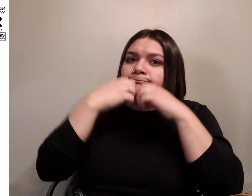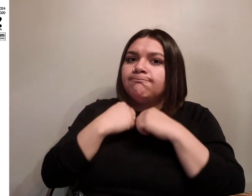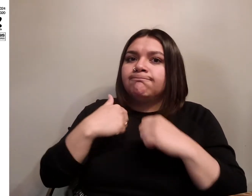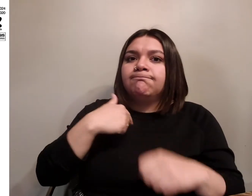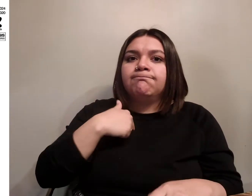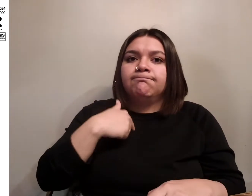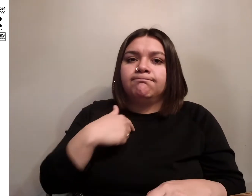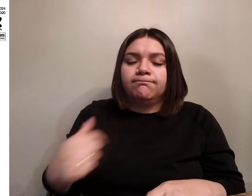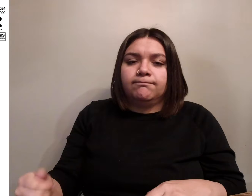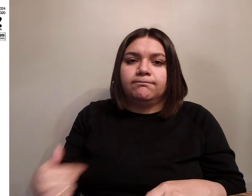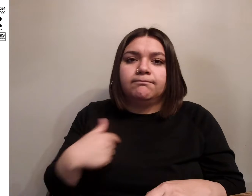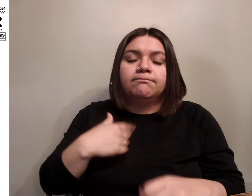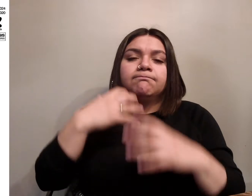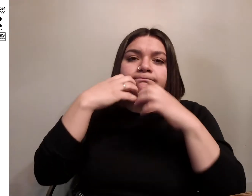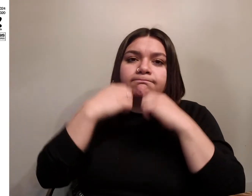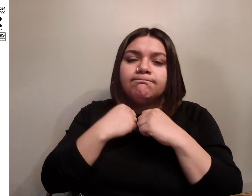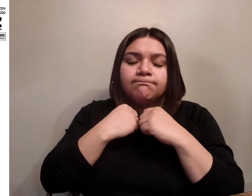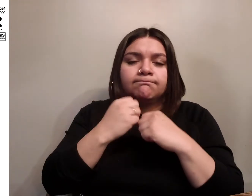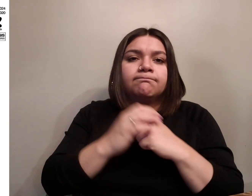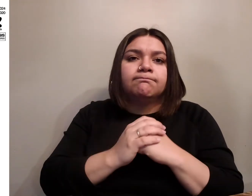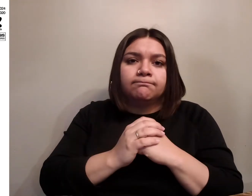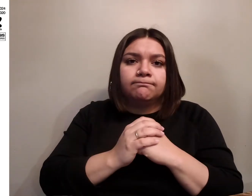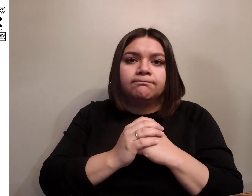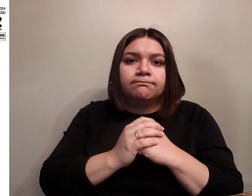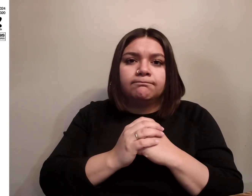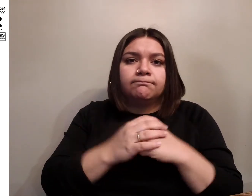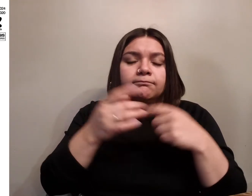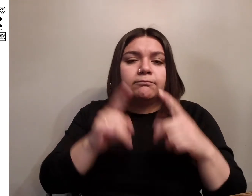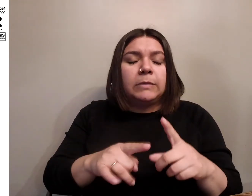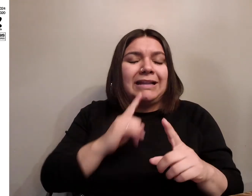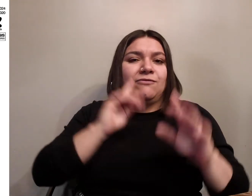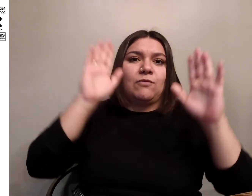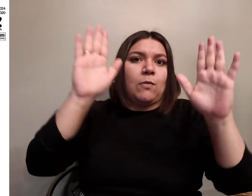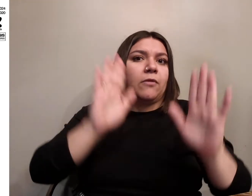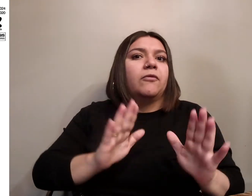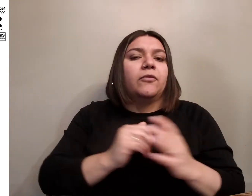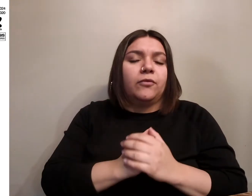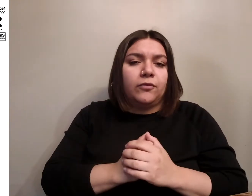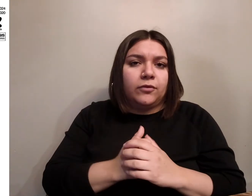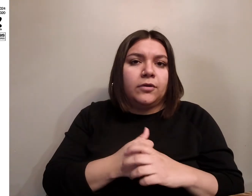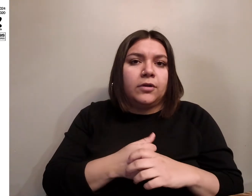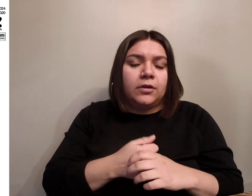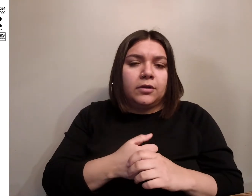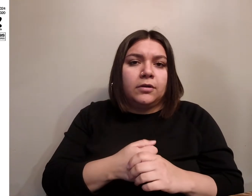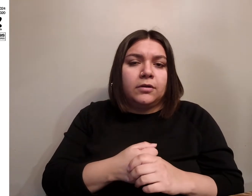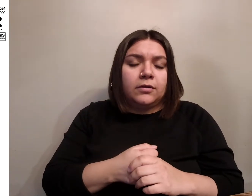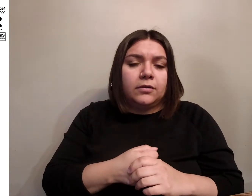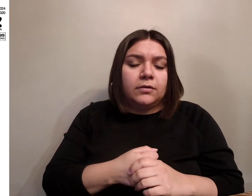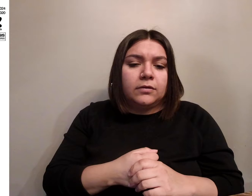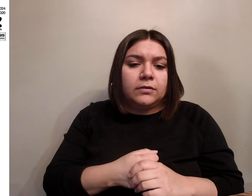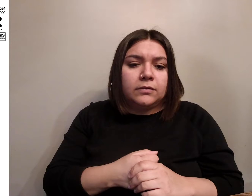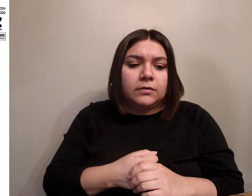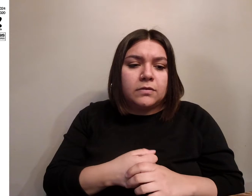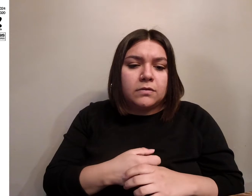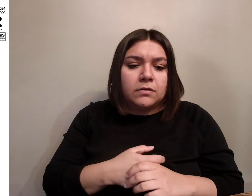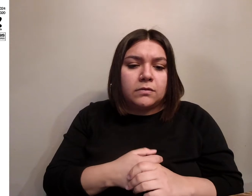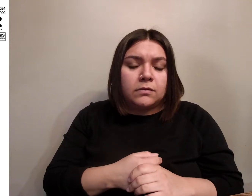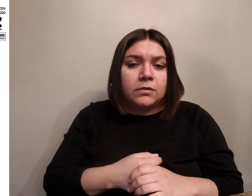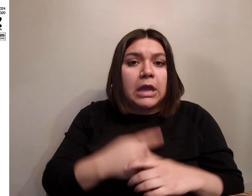indeed. And I treasure that. I treasure that line. That's wonderful,